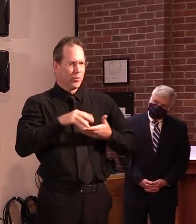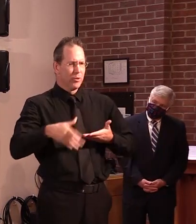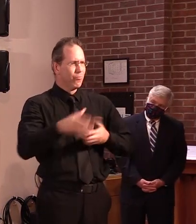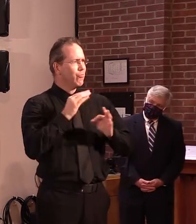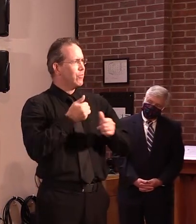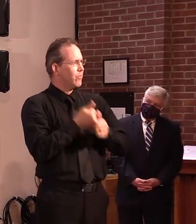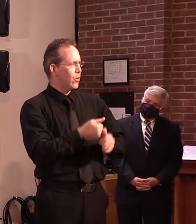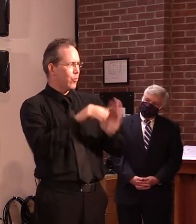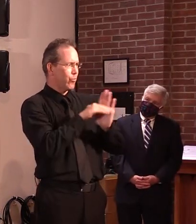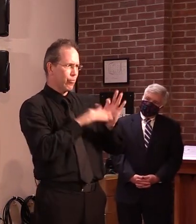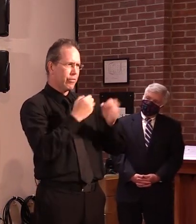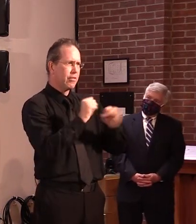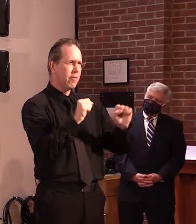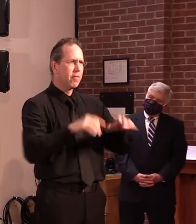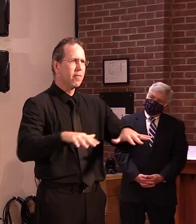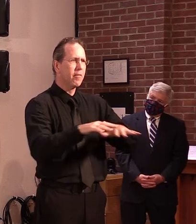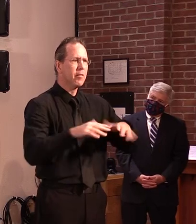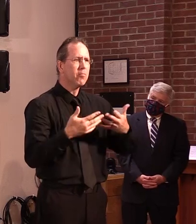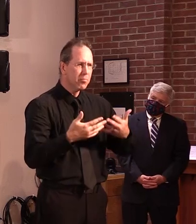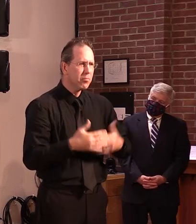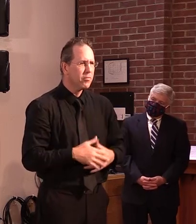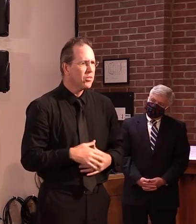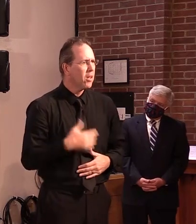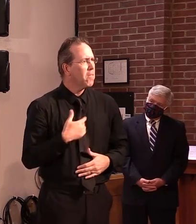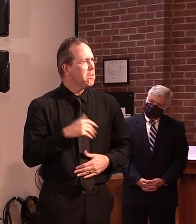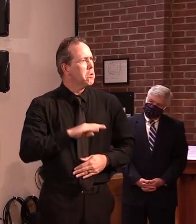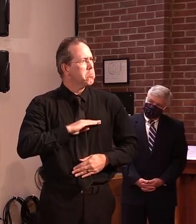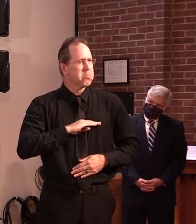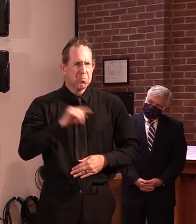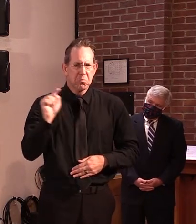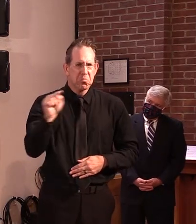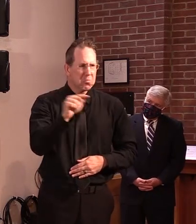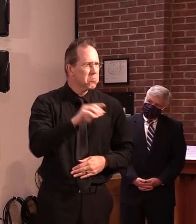by those who were on the call, because they felt that they'd really